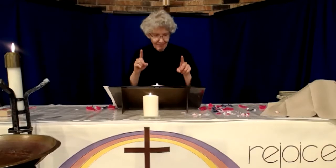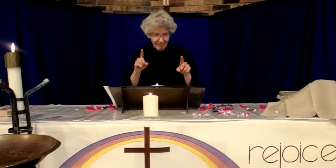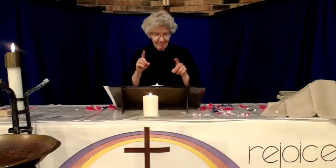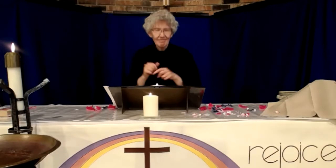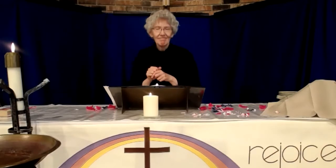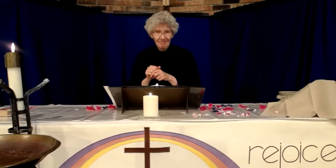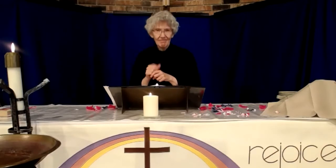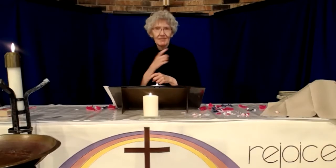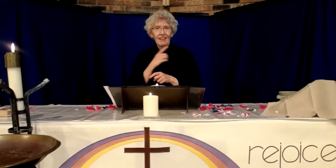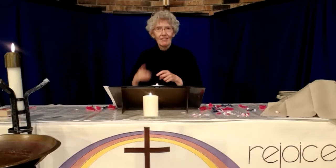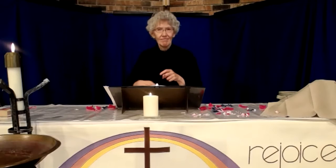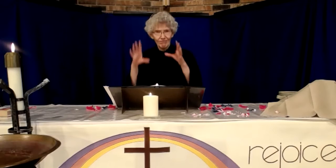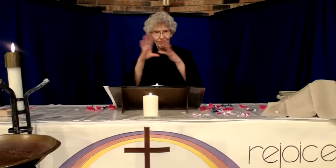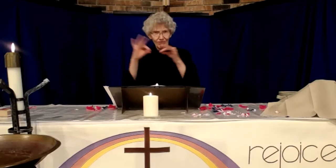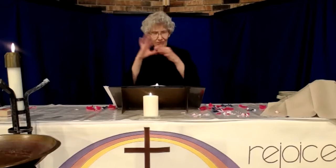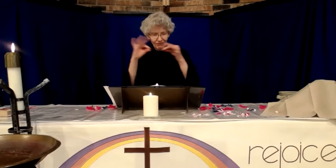David knew this would happen,